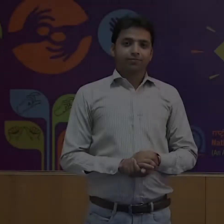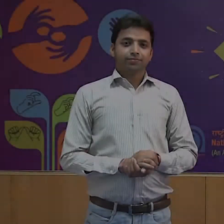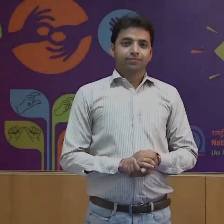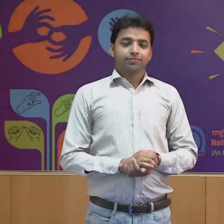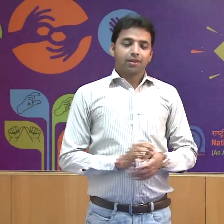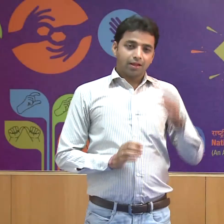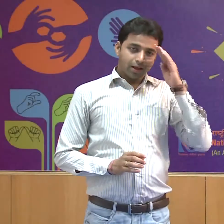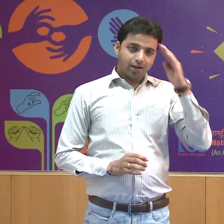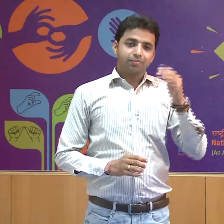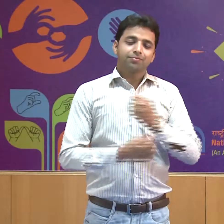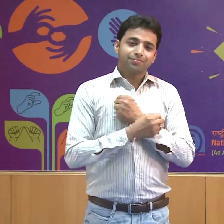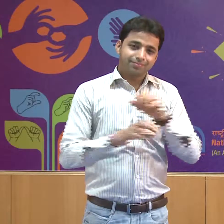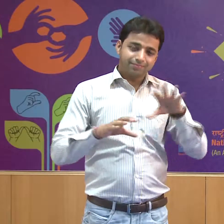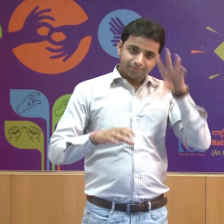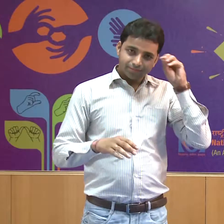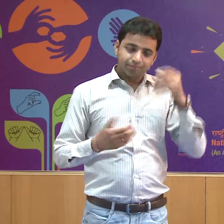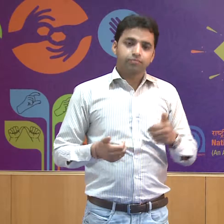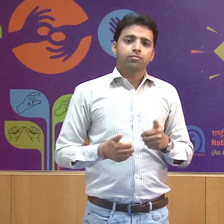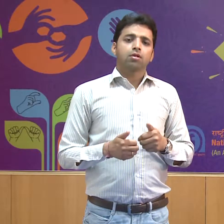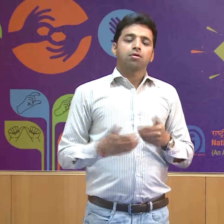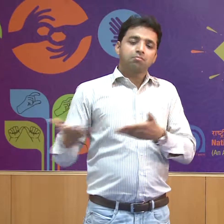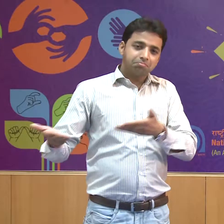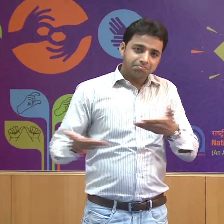Hello learners, welcome to NIOS.